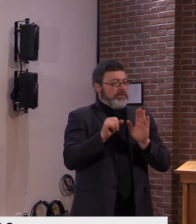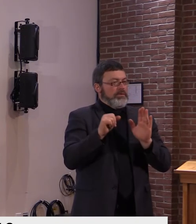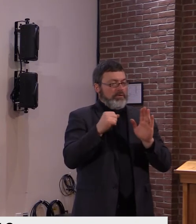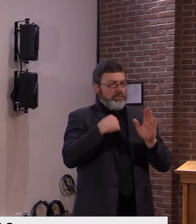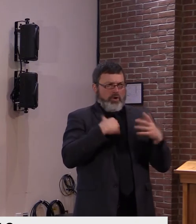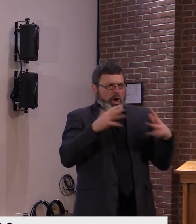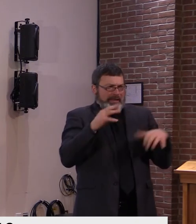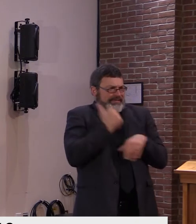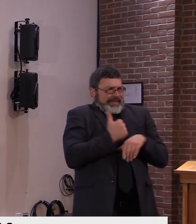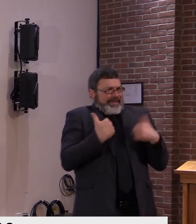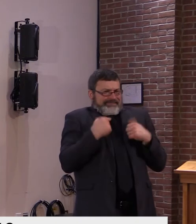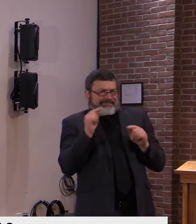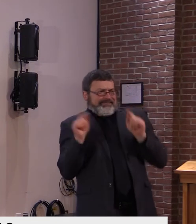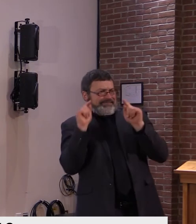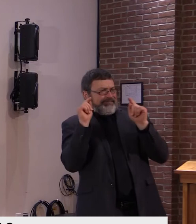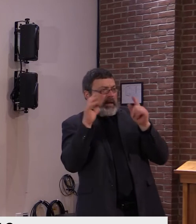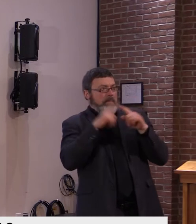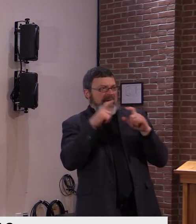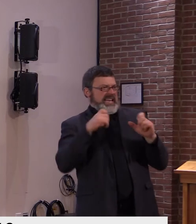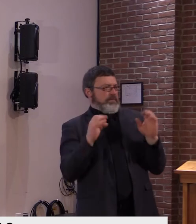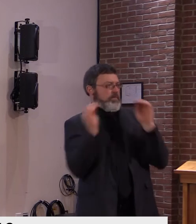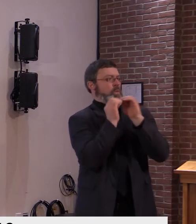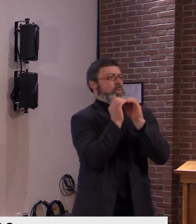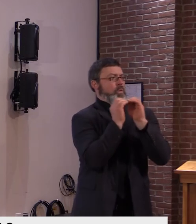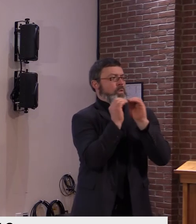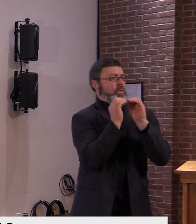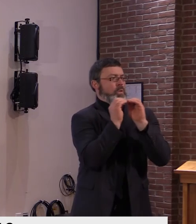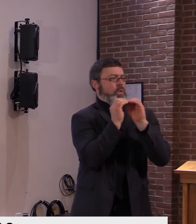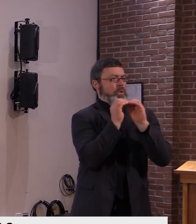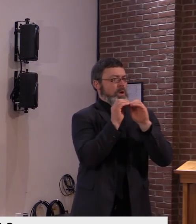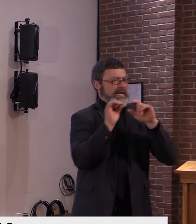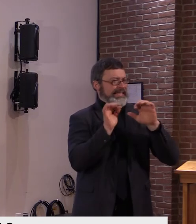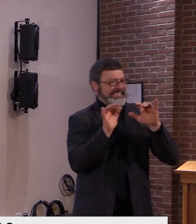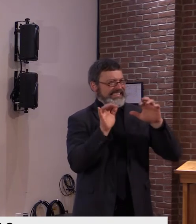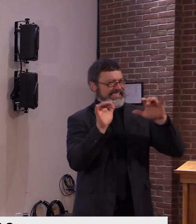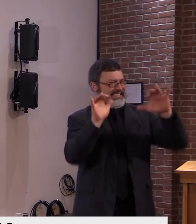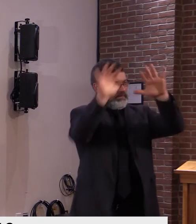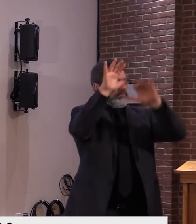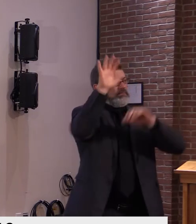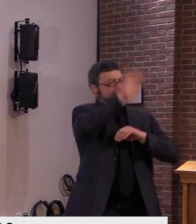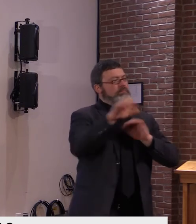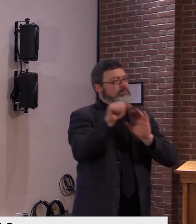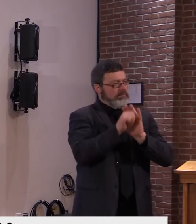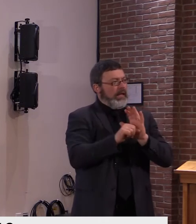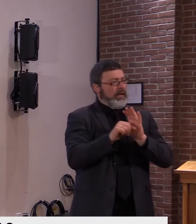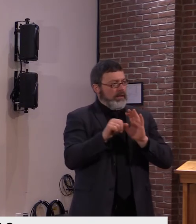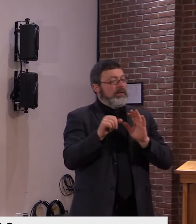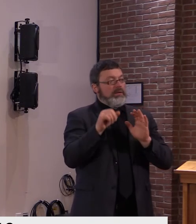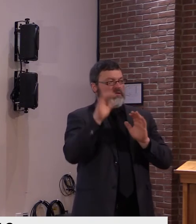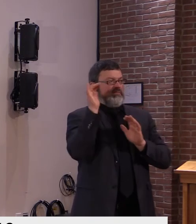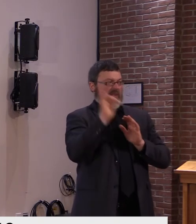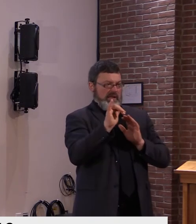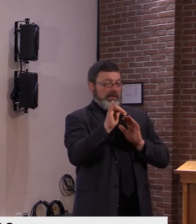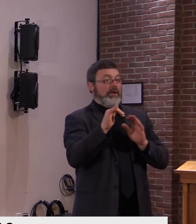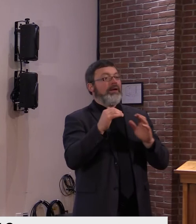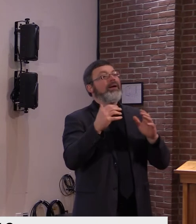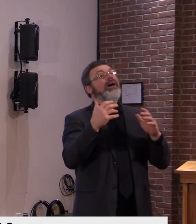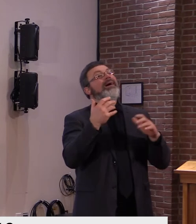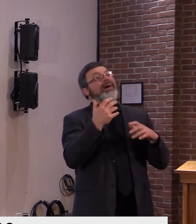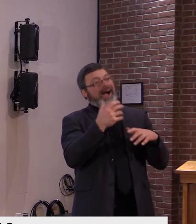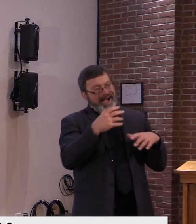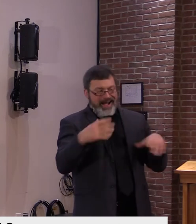So we're going to continue to do what we're doing today and continue to watch the data and the science and then make